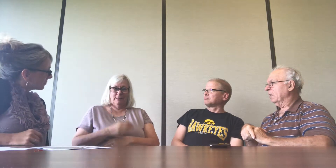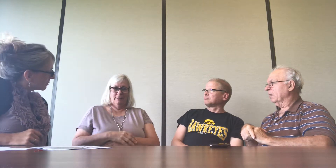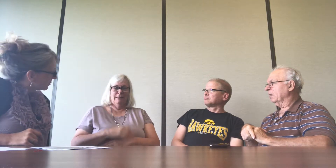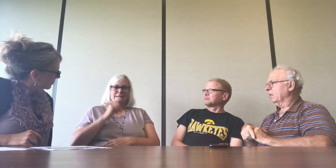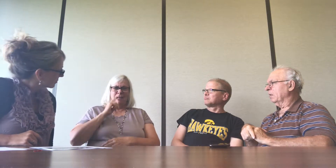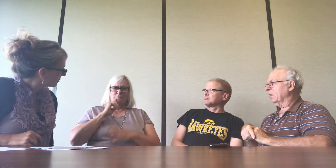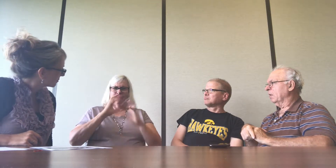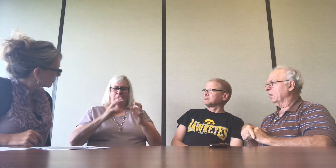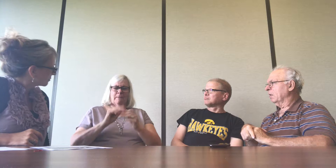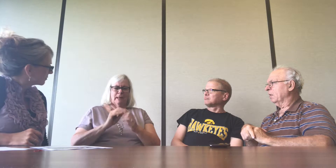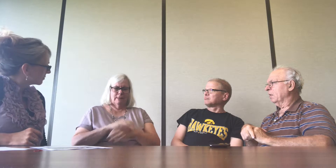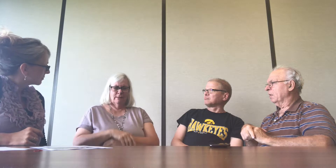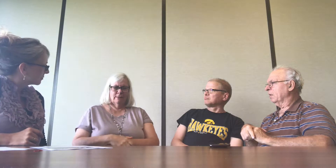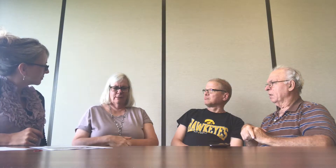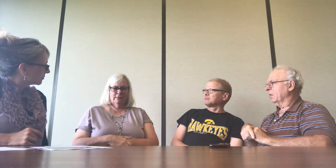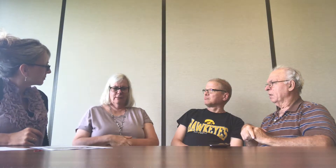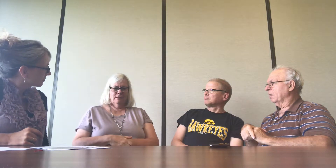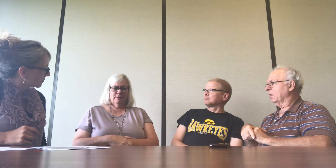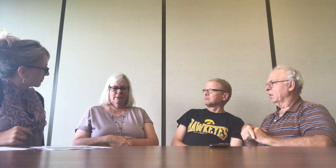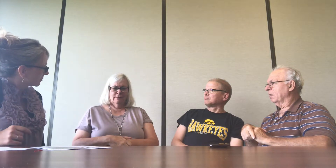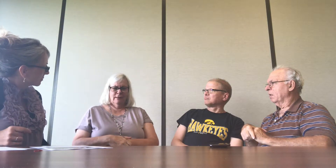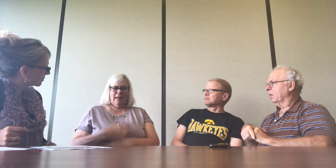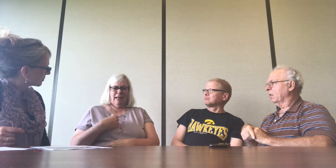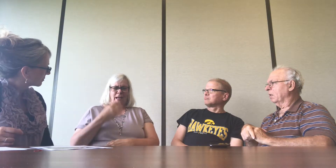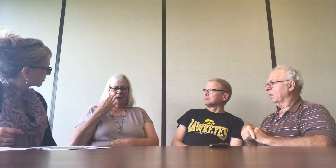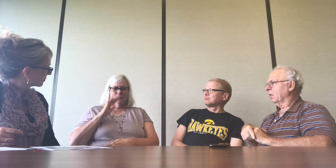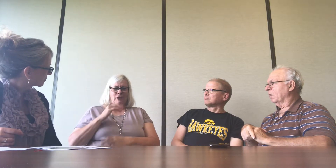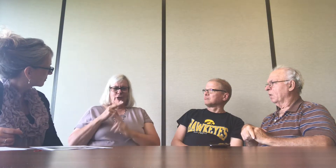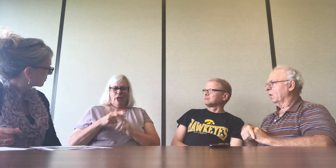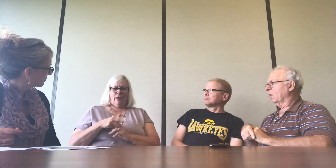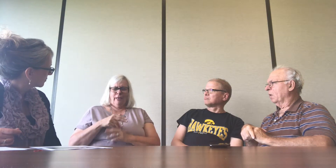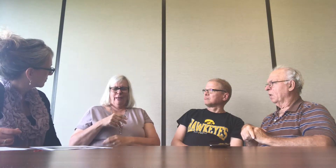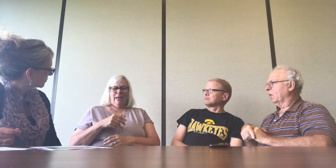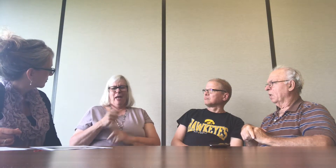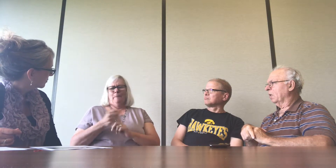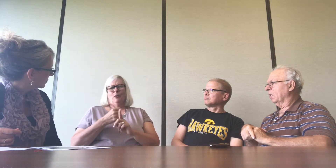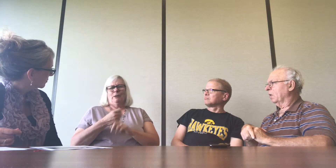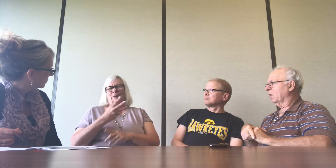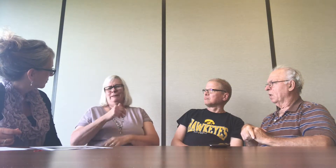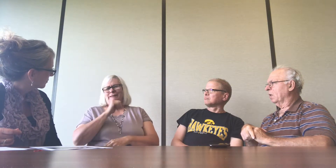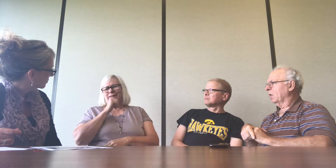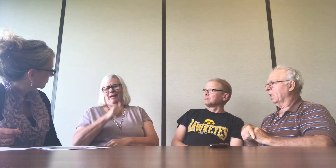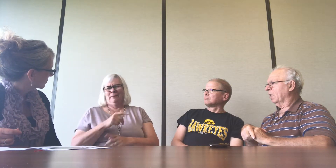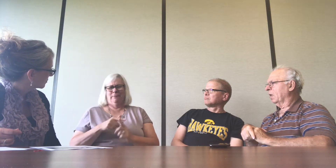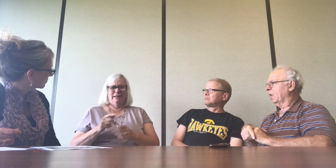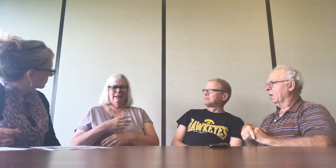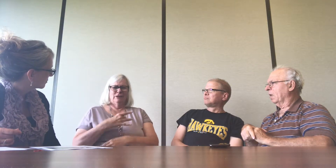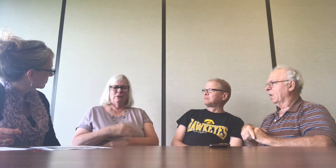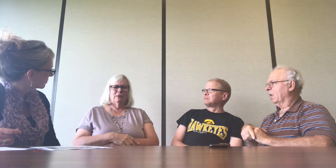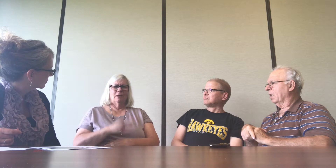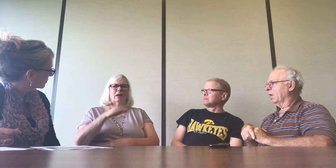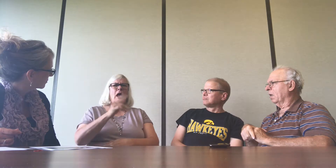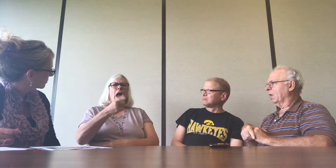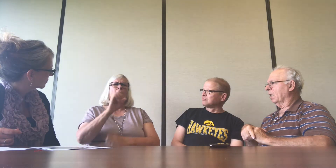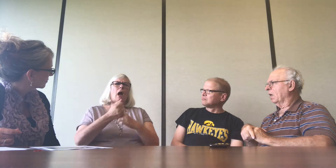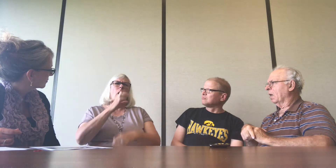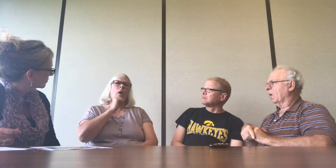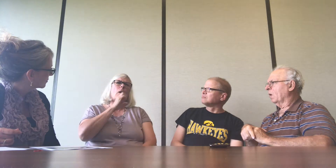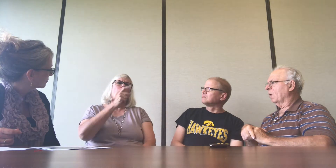a meeting on Monday, and it was a deaf meeting. It's probably not really